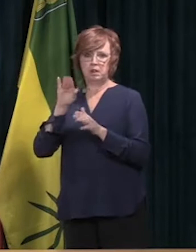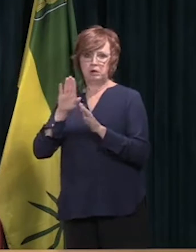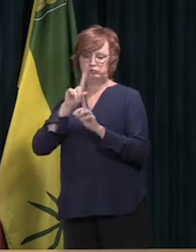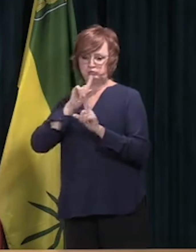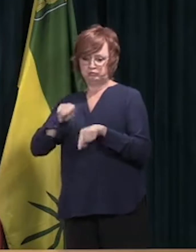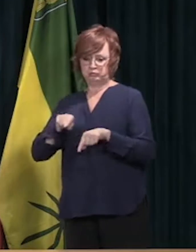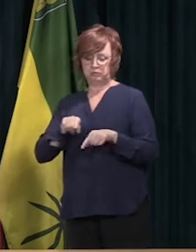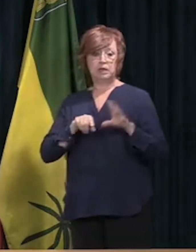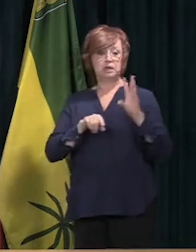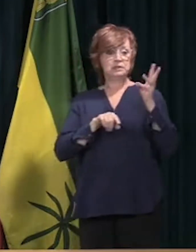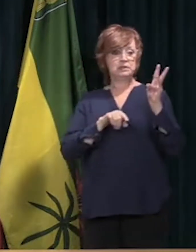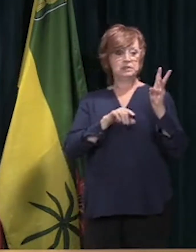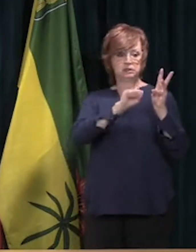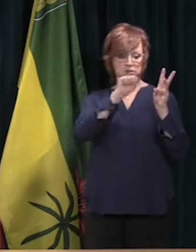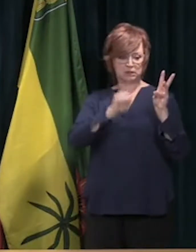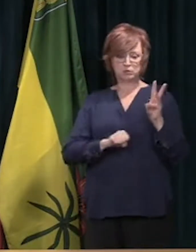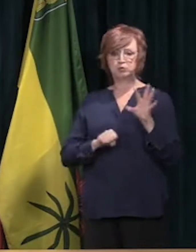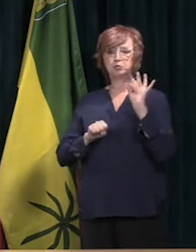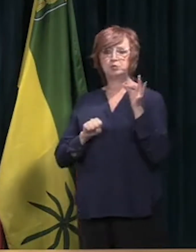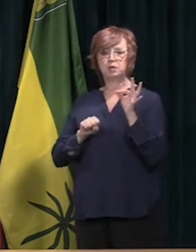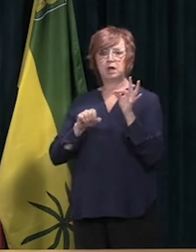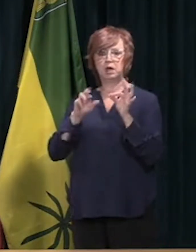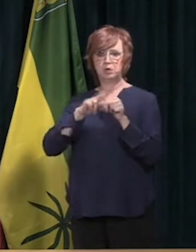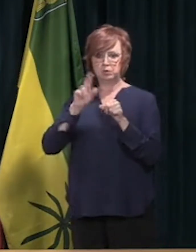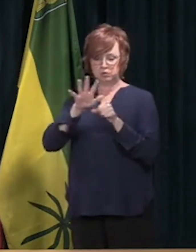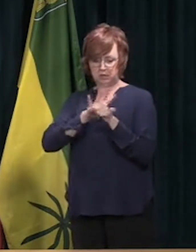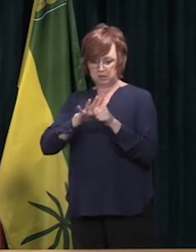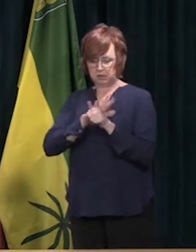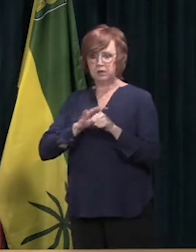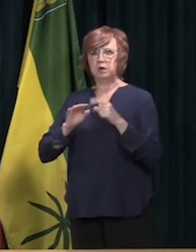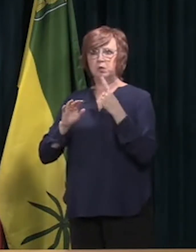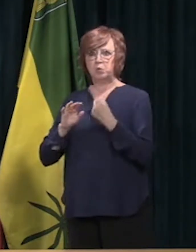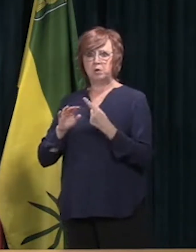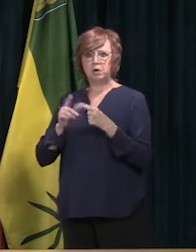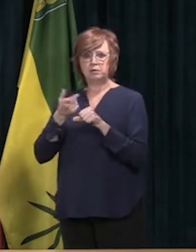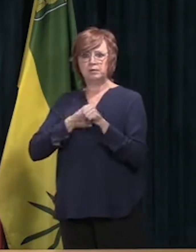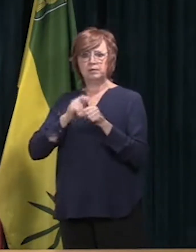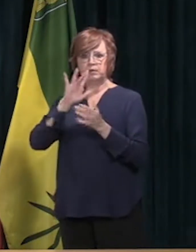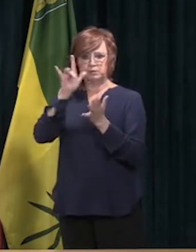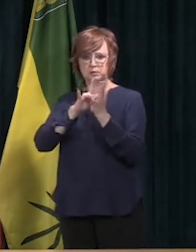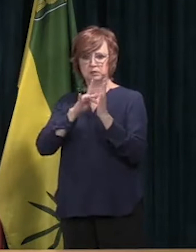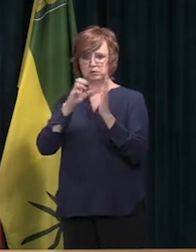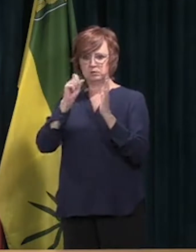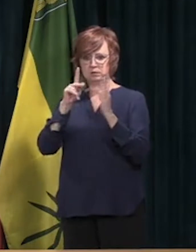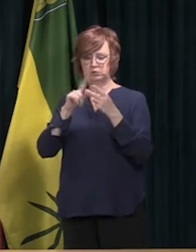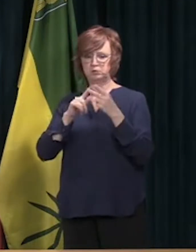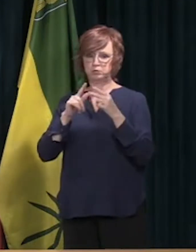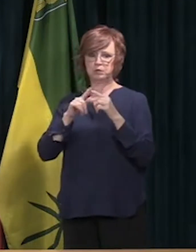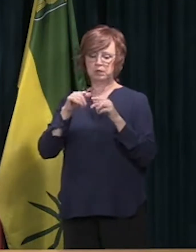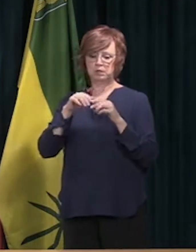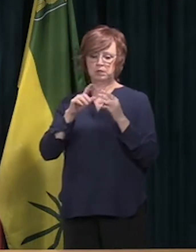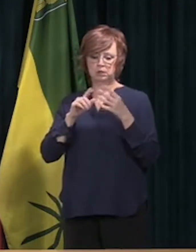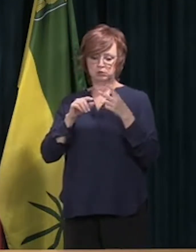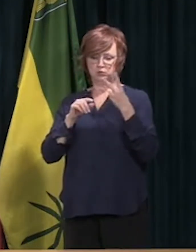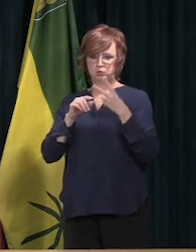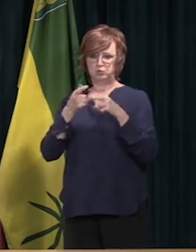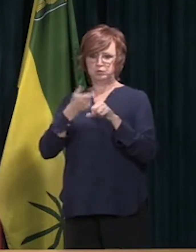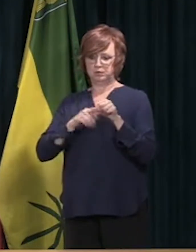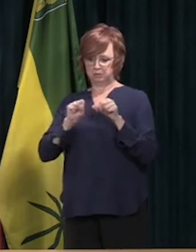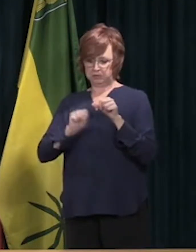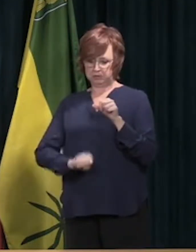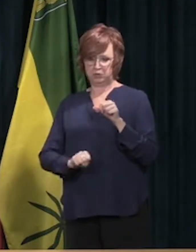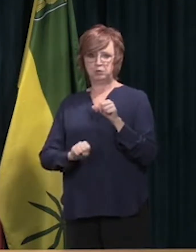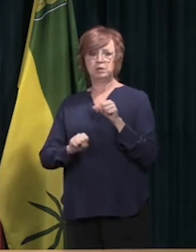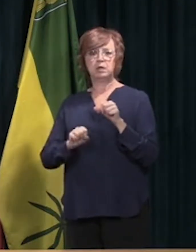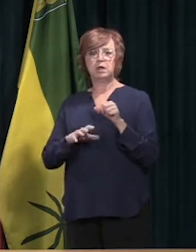9 are from the Regina area, 1 case is from the center rural areas, 2 cases are from the south rural, and 2 cases